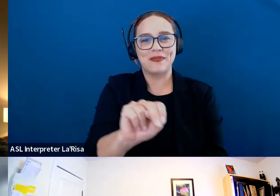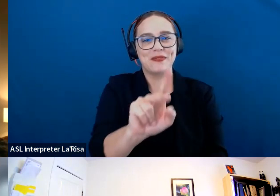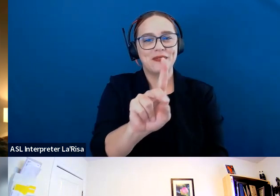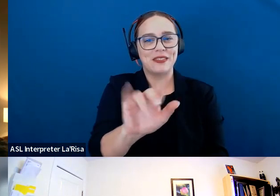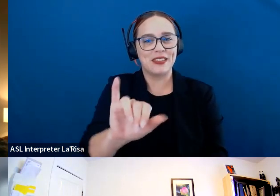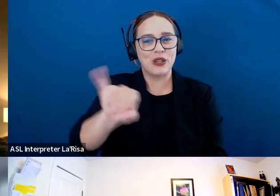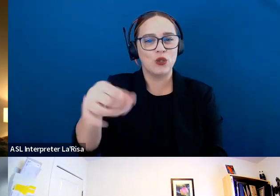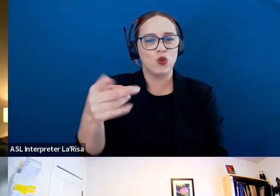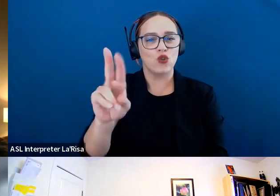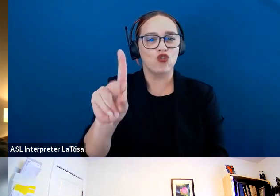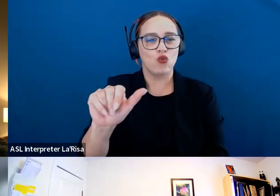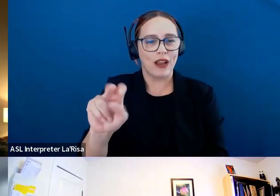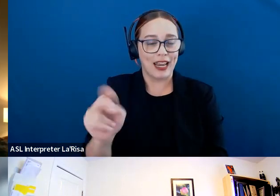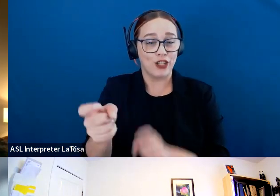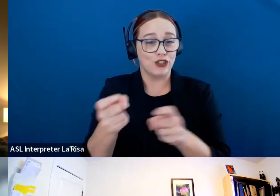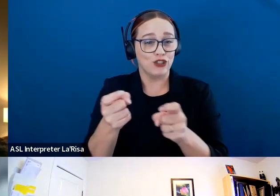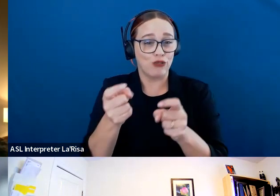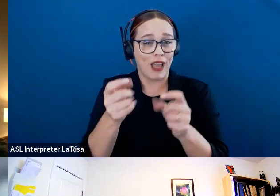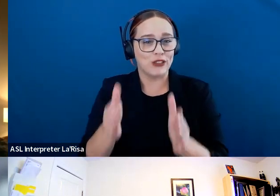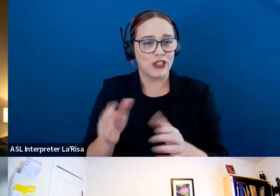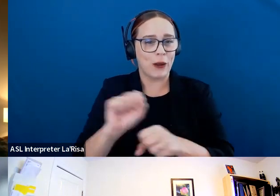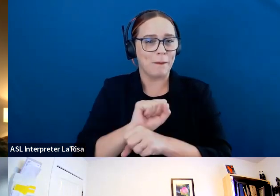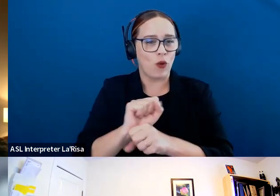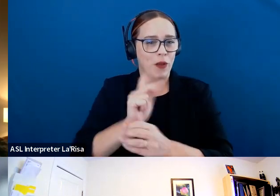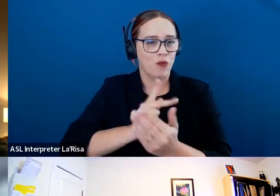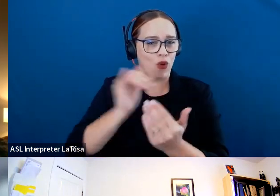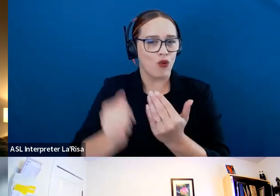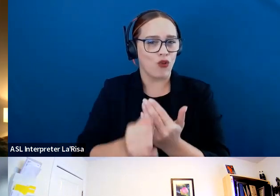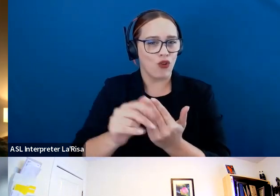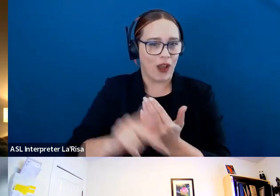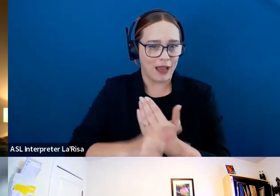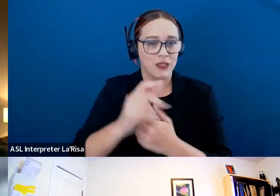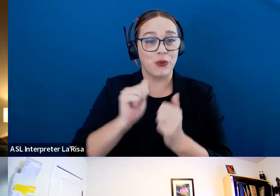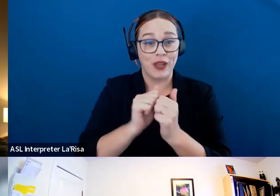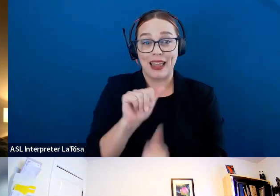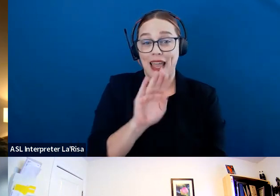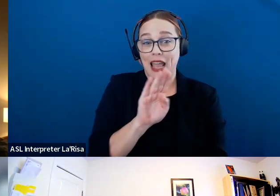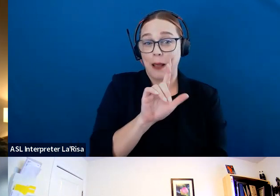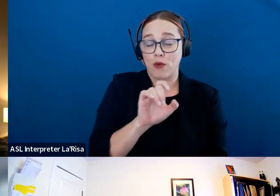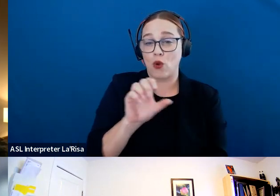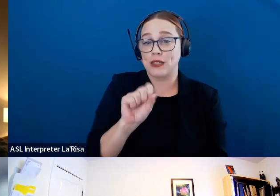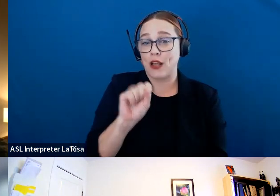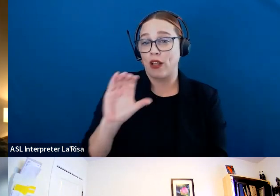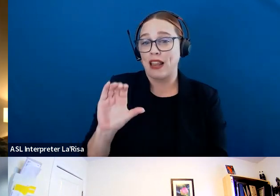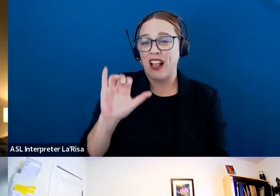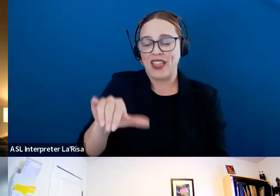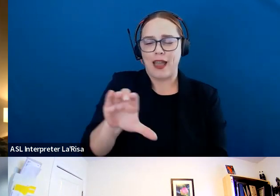Employment Programs with Able, South Carolina, which is a CIL in South